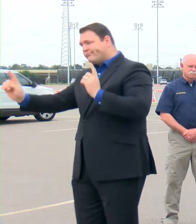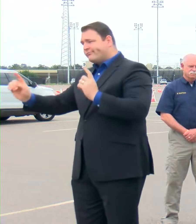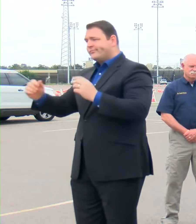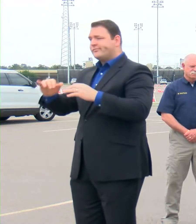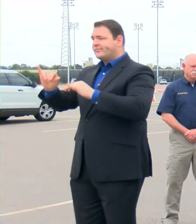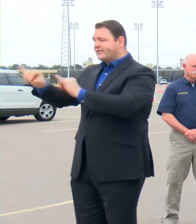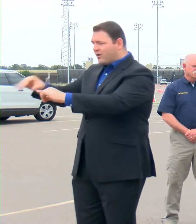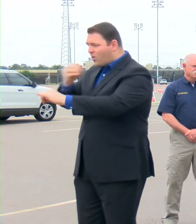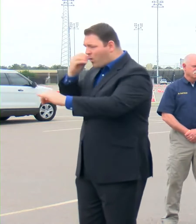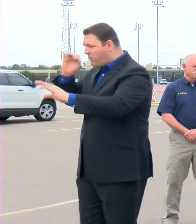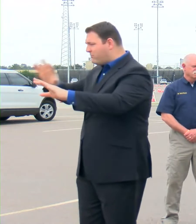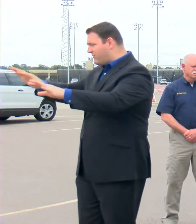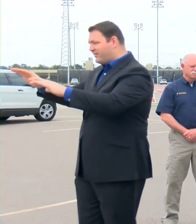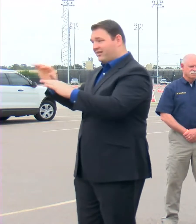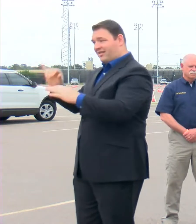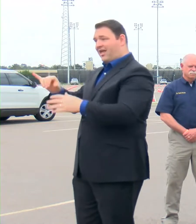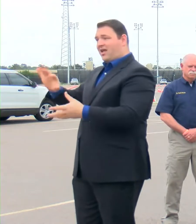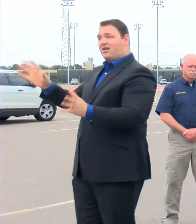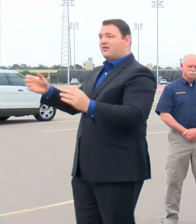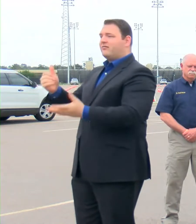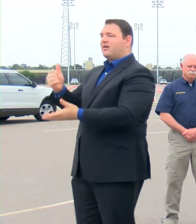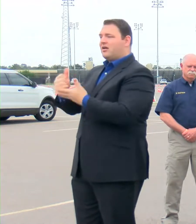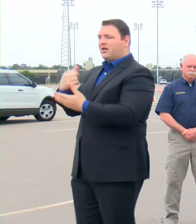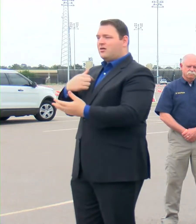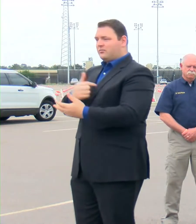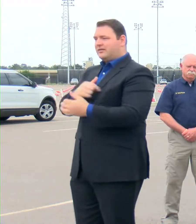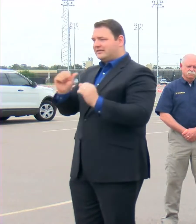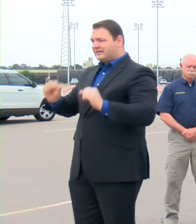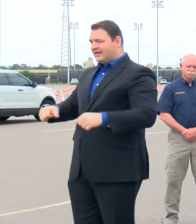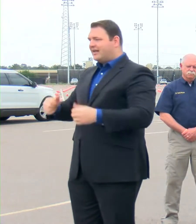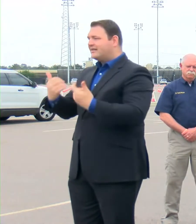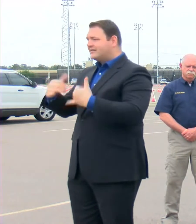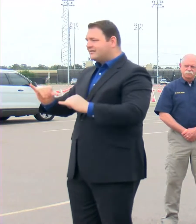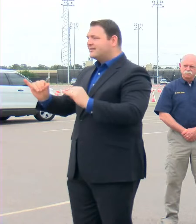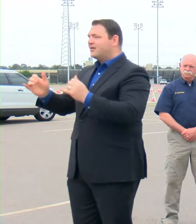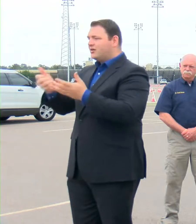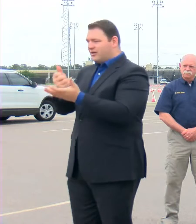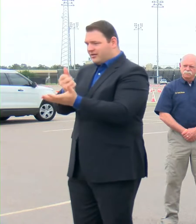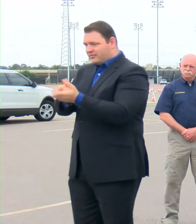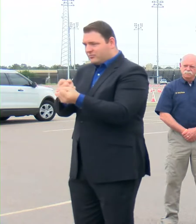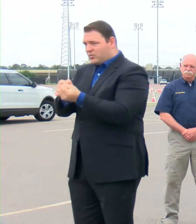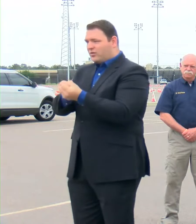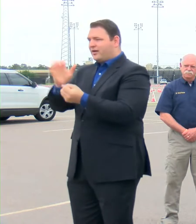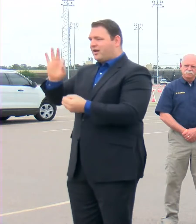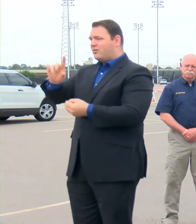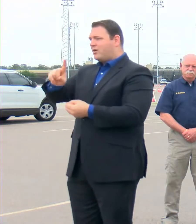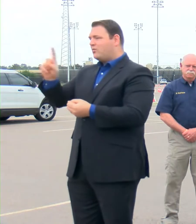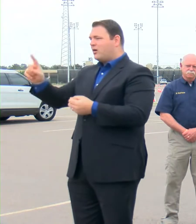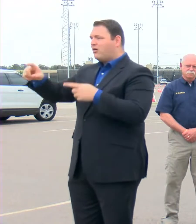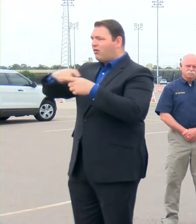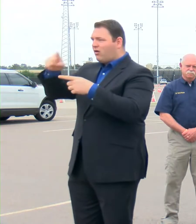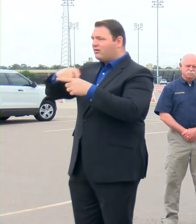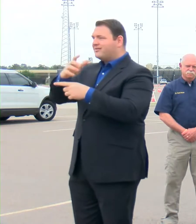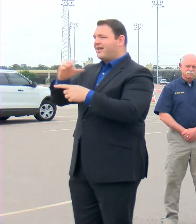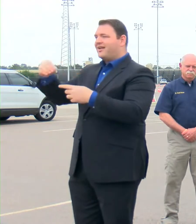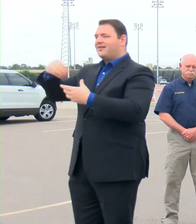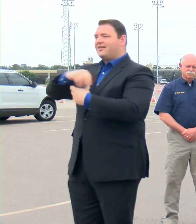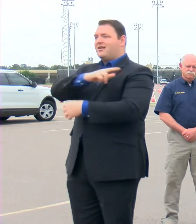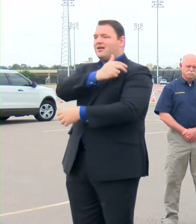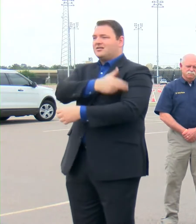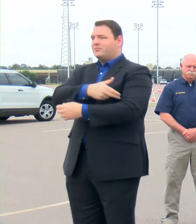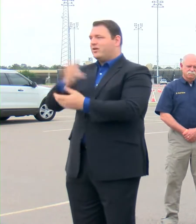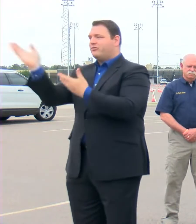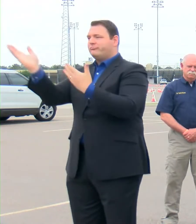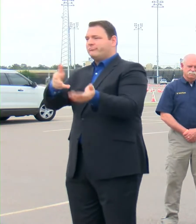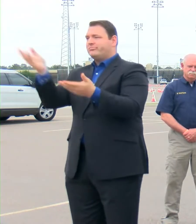to maintain capacity in the 911 system as well as in the hospital system. So I just want to stress